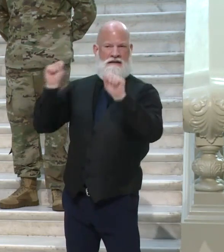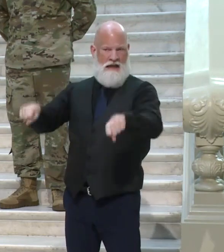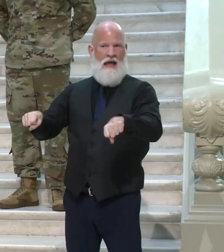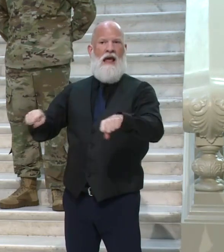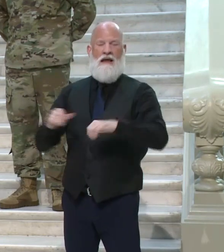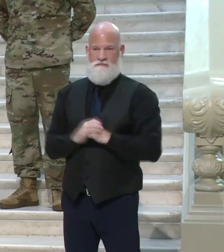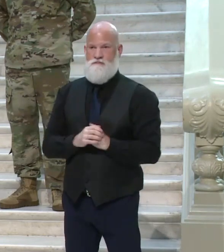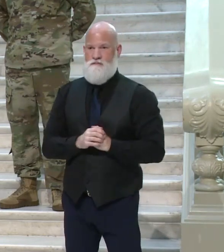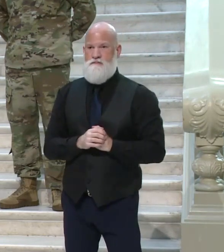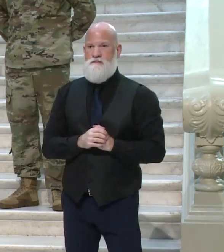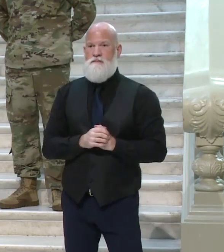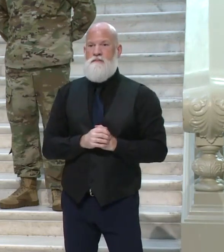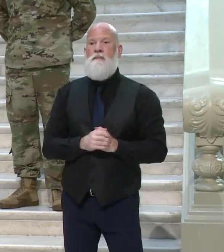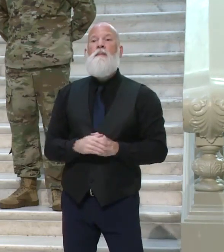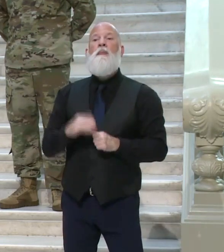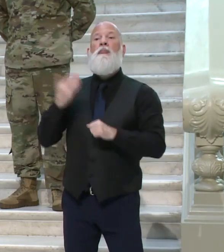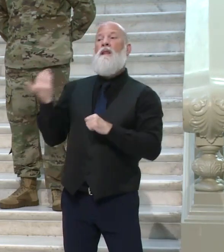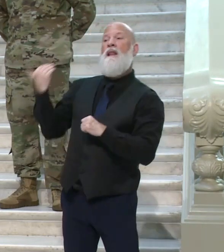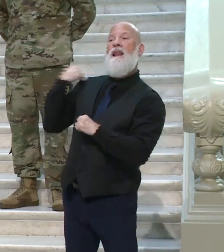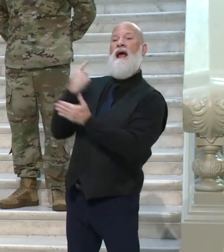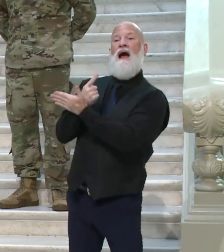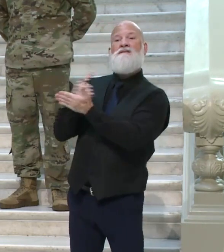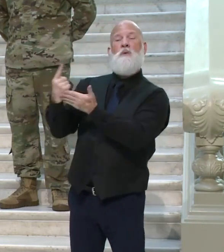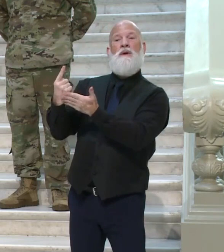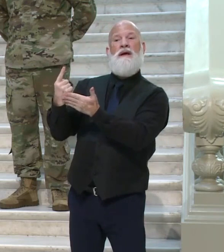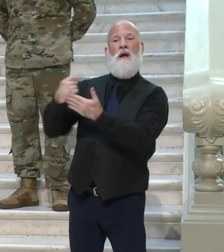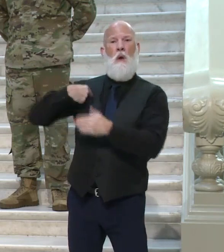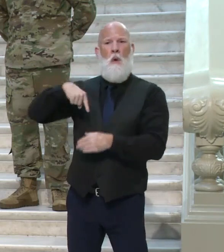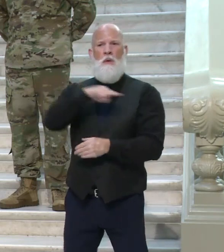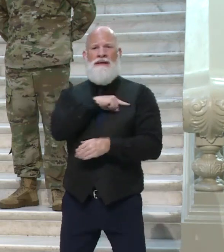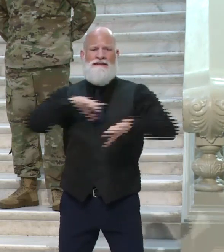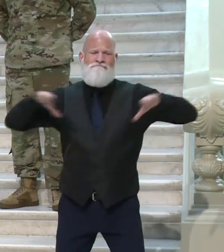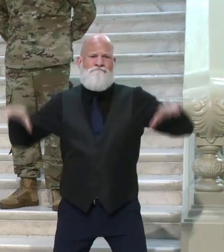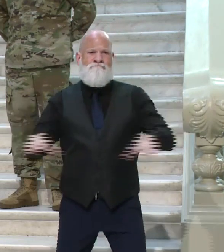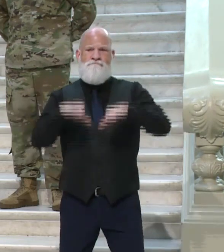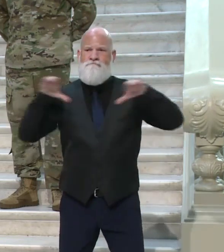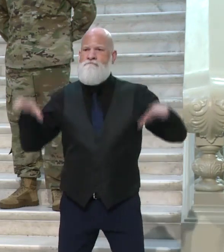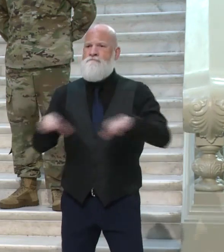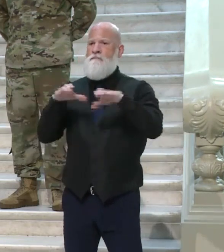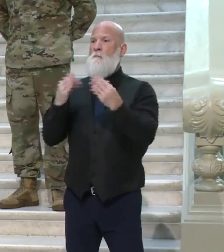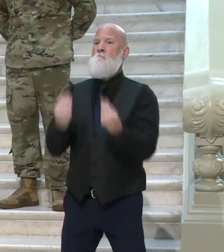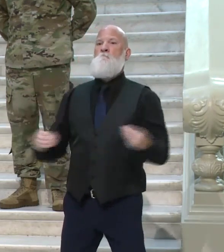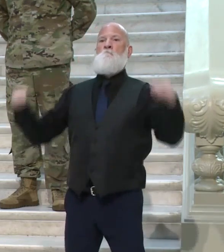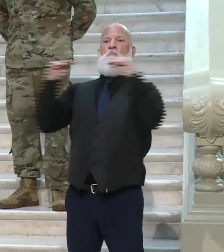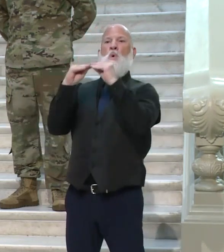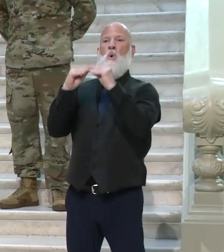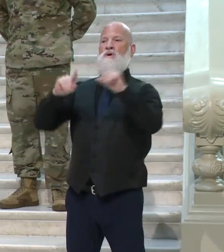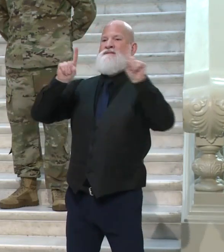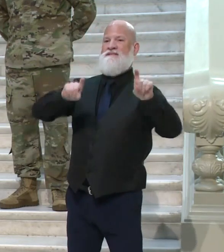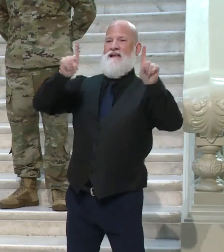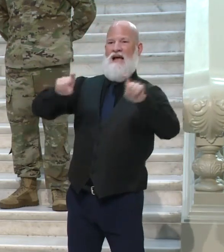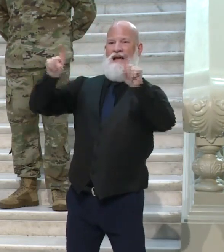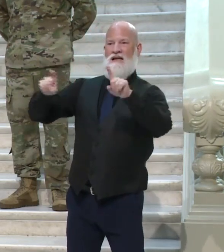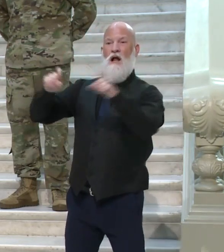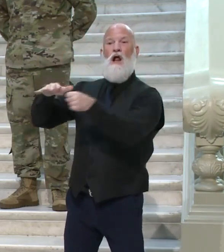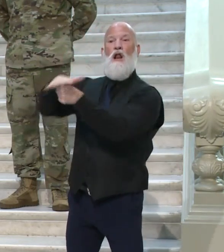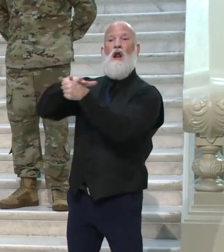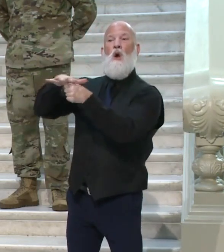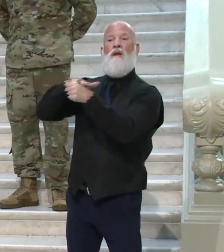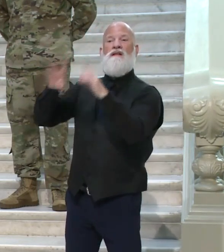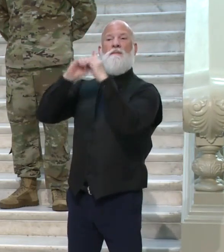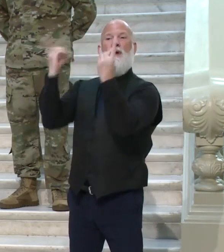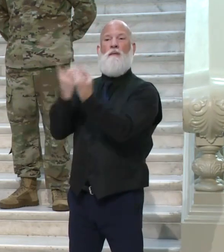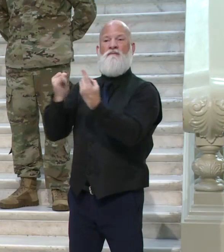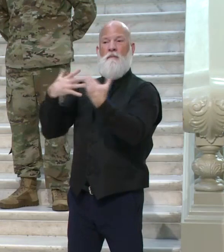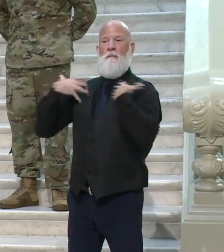testing. Last week alone, by aggressively pushing for more testing, local departments collected